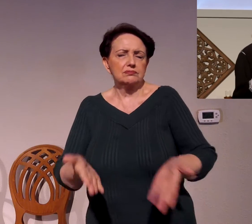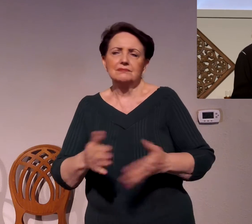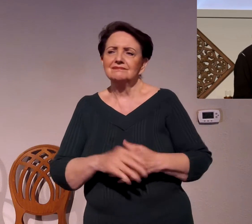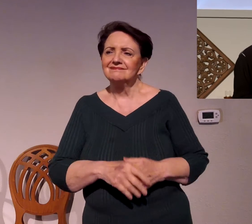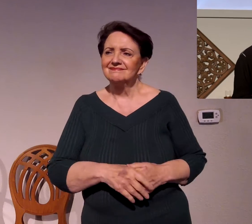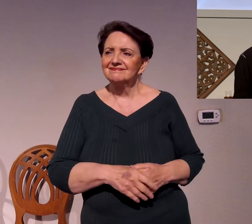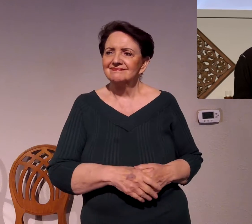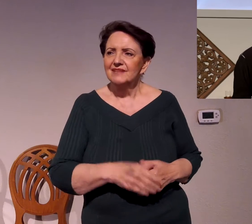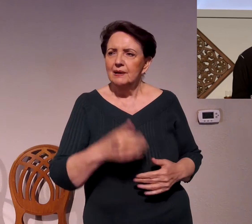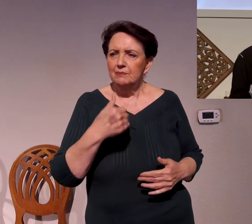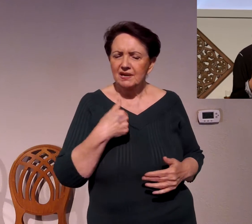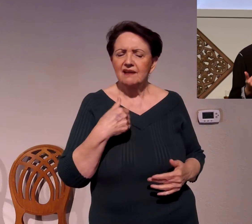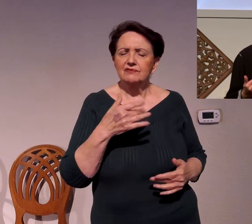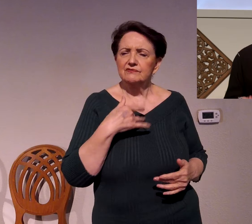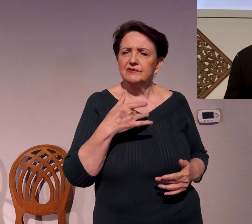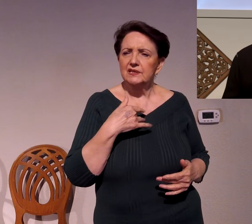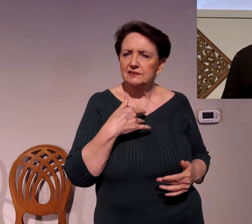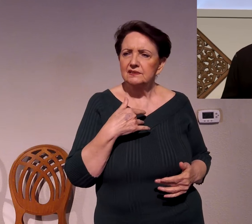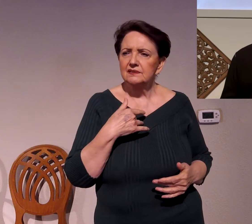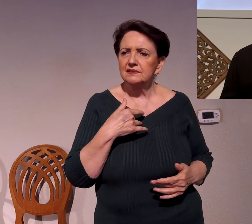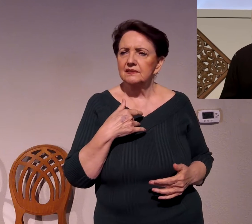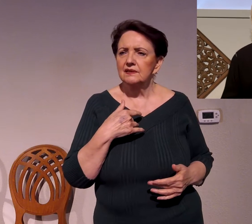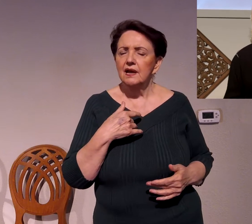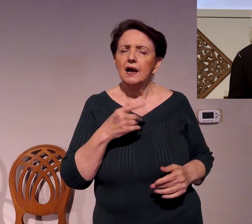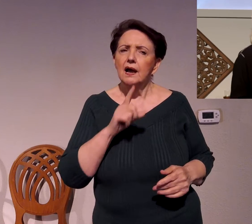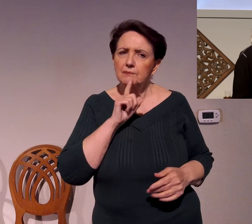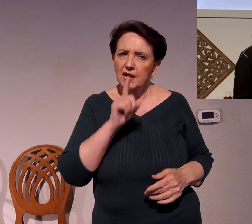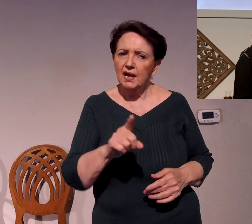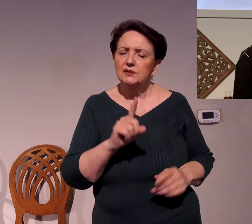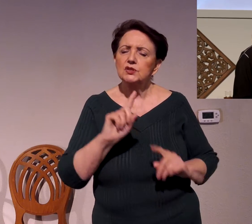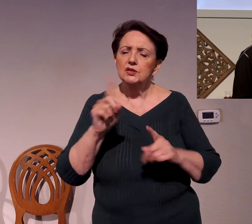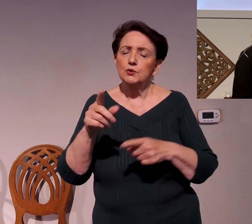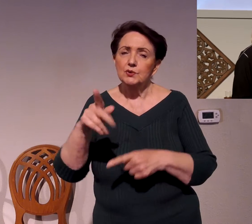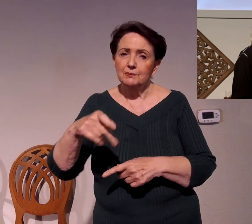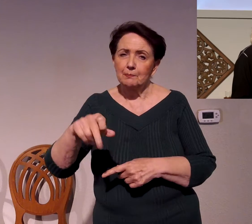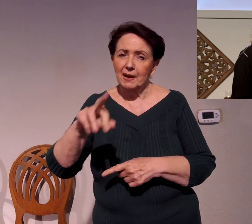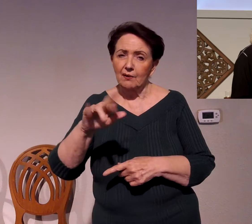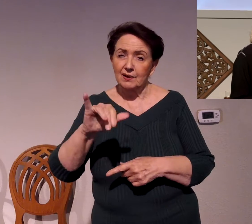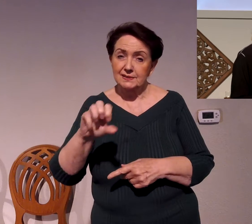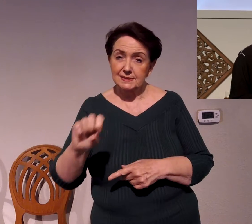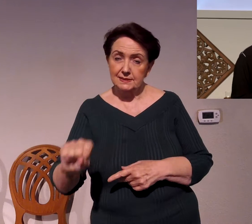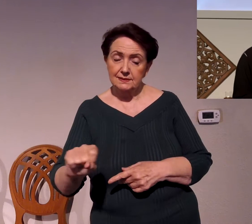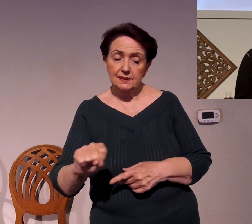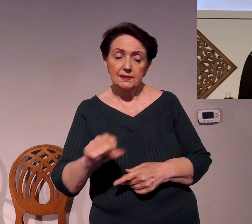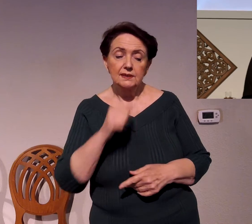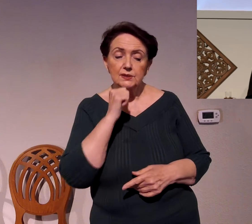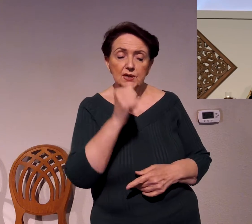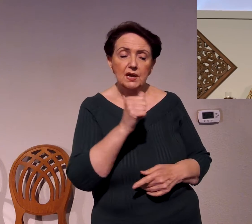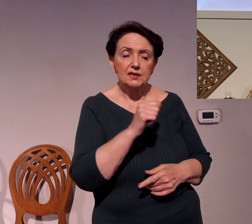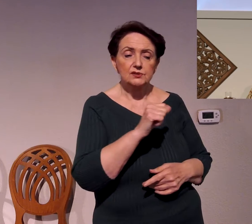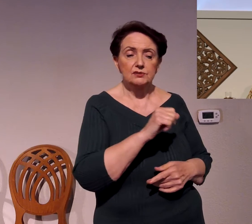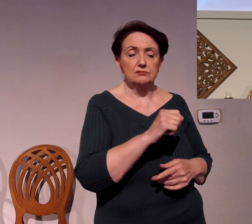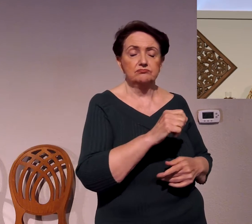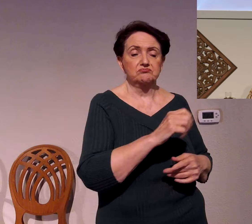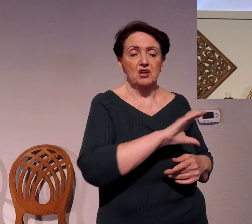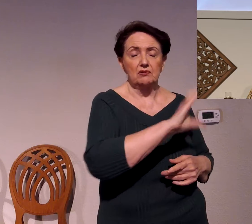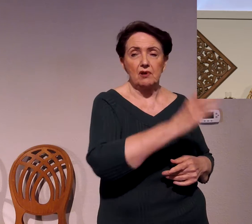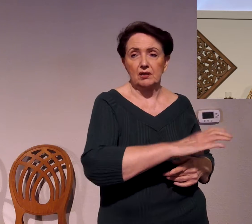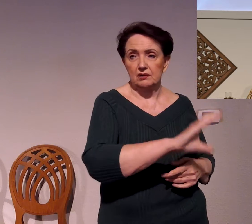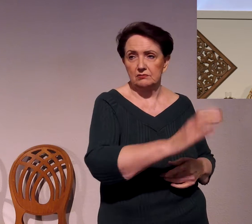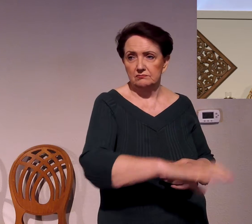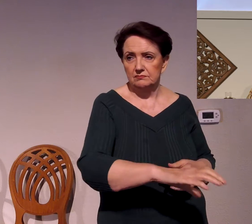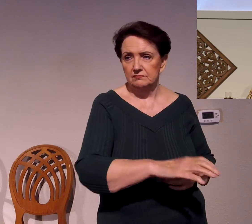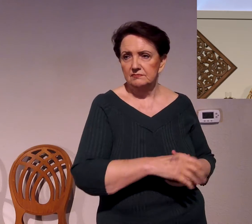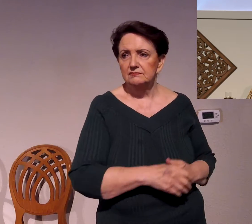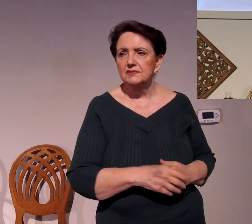have some sense of that I'm actually going to Paris and not to the Grand Canyon. So the first thing we have to do in taking the leap